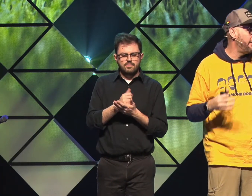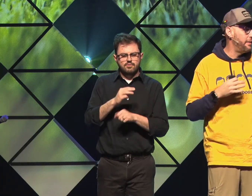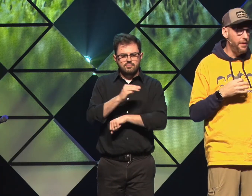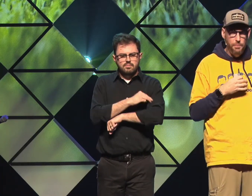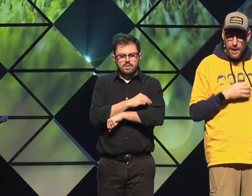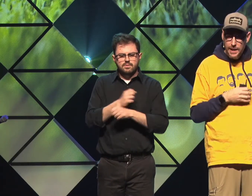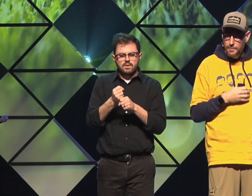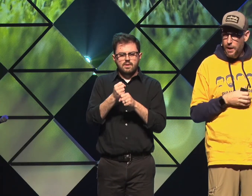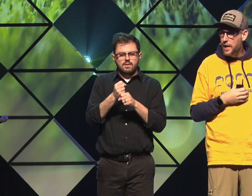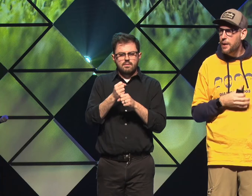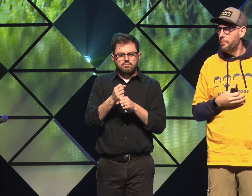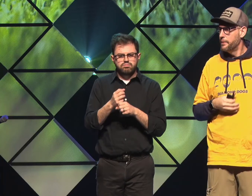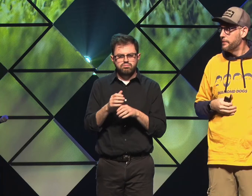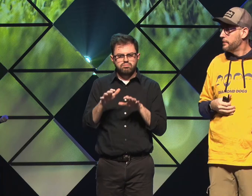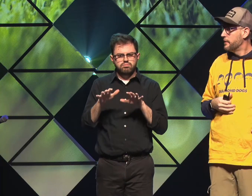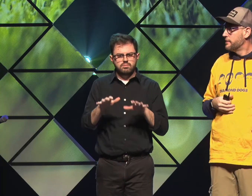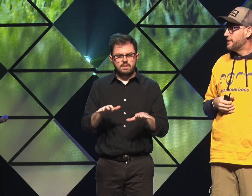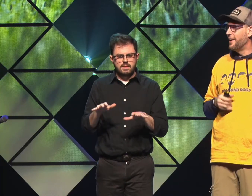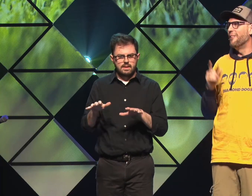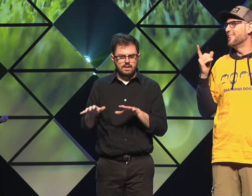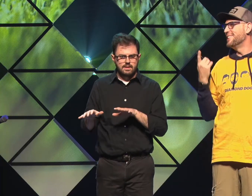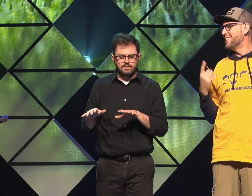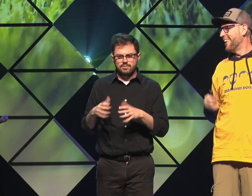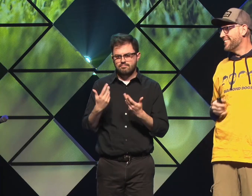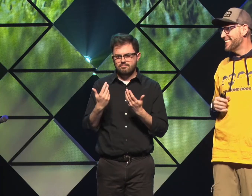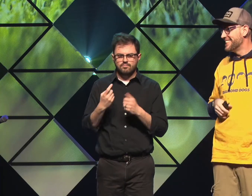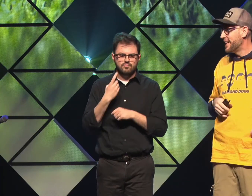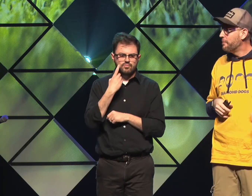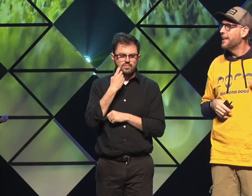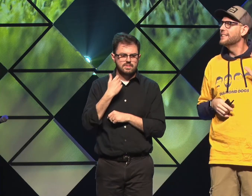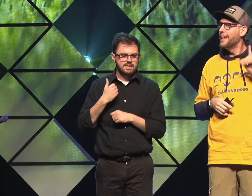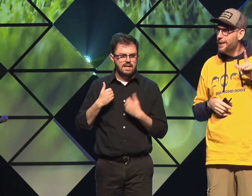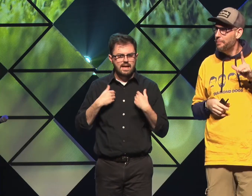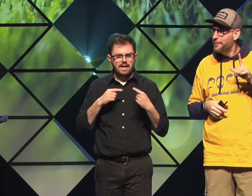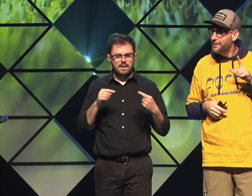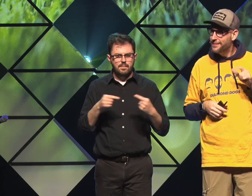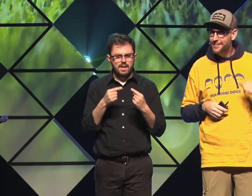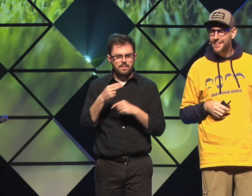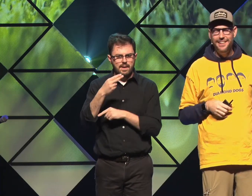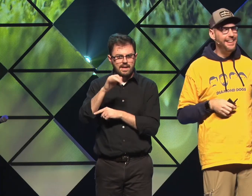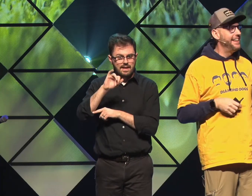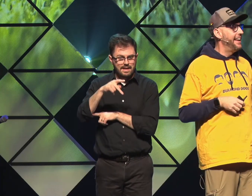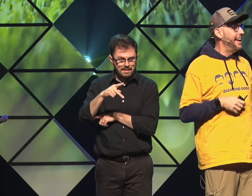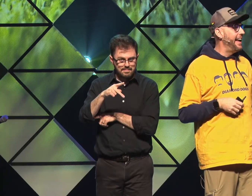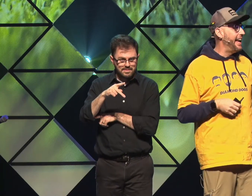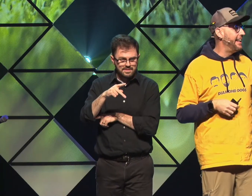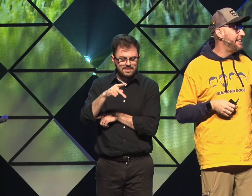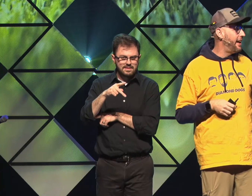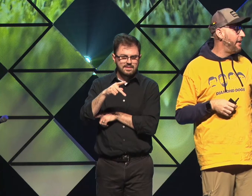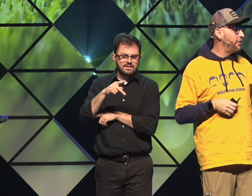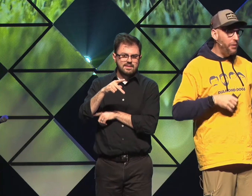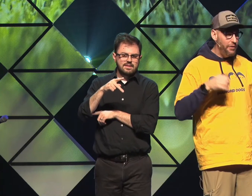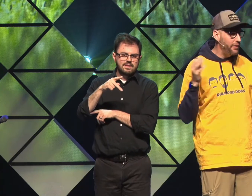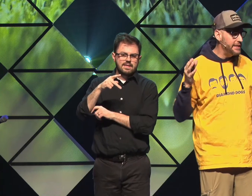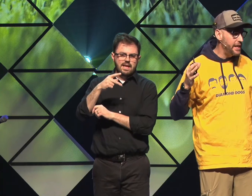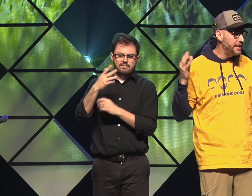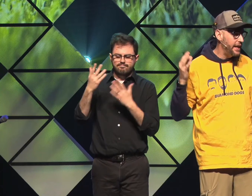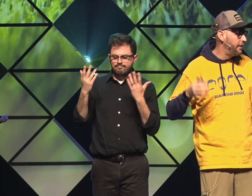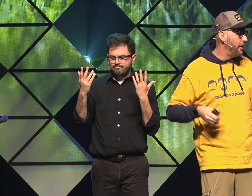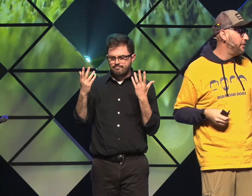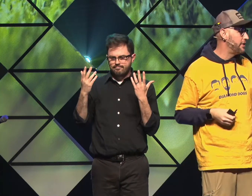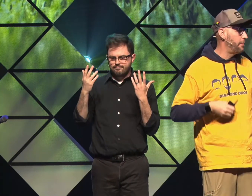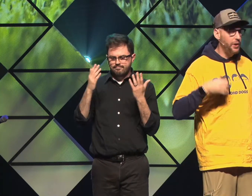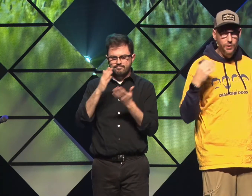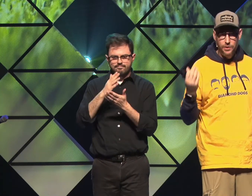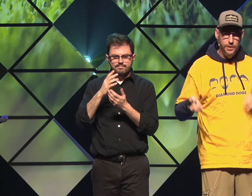I've been having a pain in my hip. I don't know what you thought I was going to say, but I said hip. And for whatever reason, I just can't